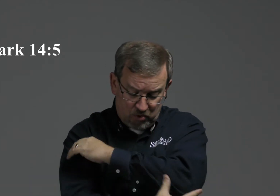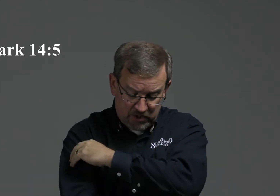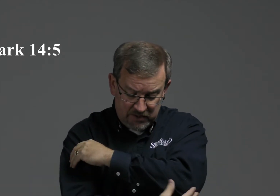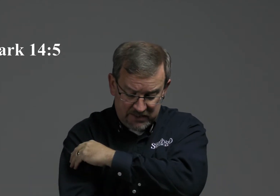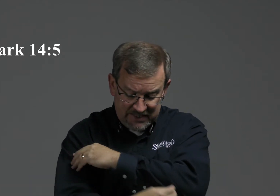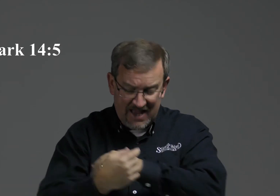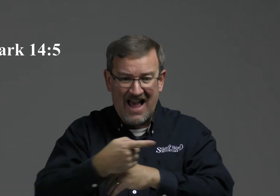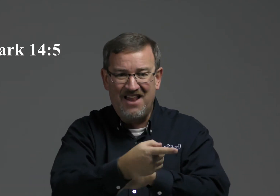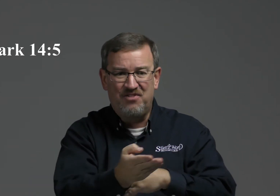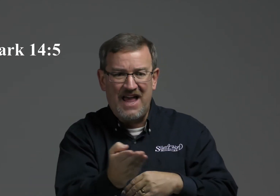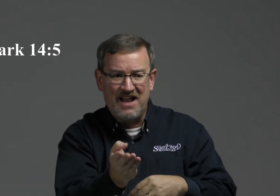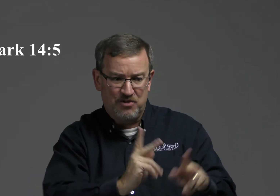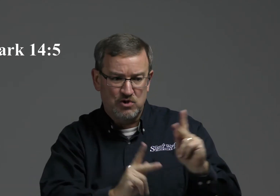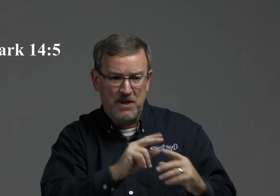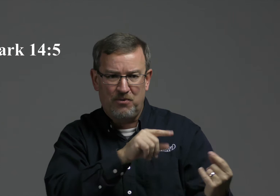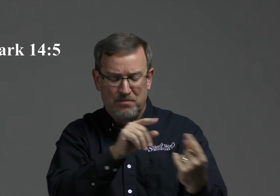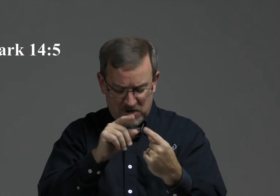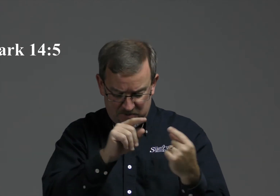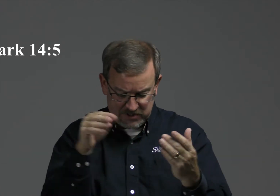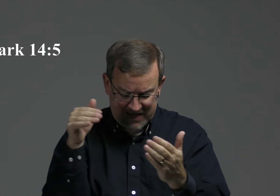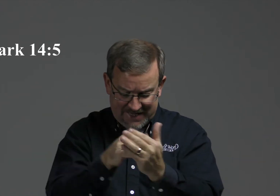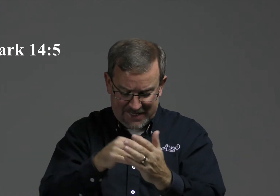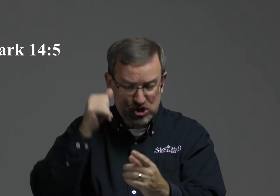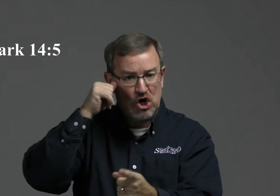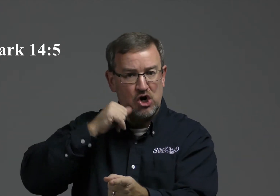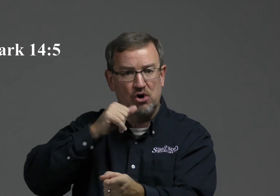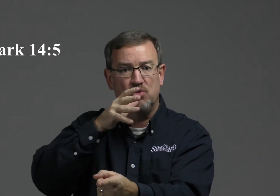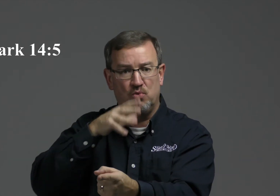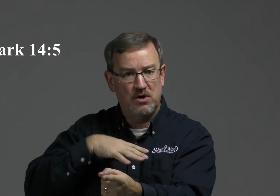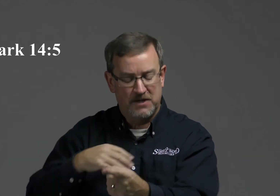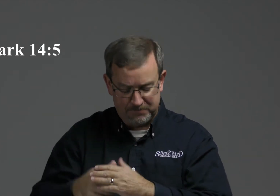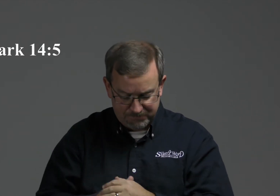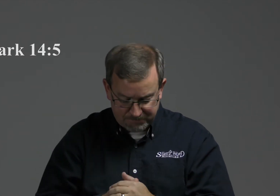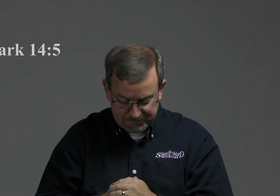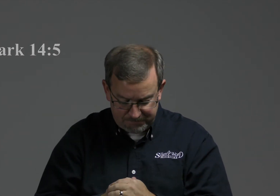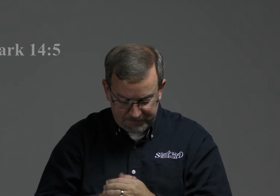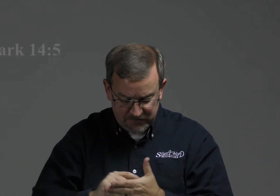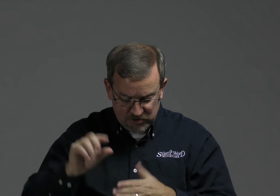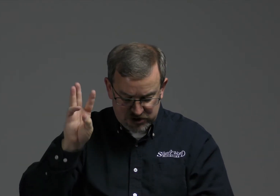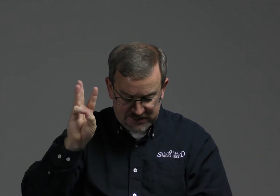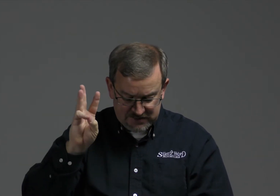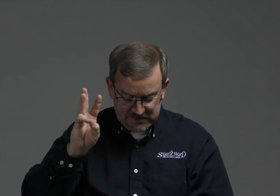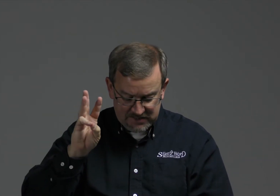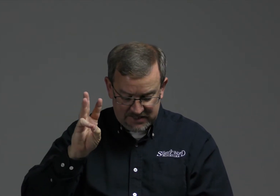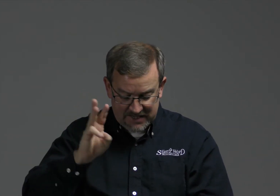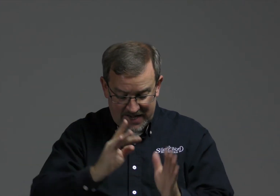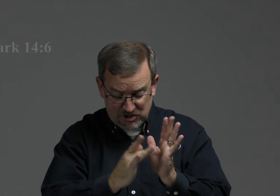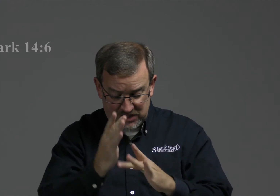poor. And they, those people, murmured against her, the woman. Verse 6. And